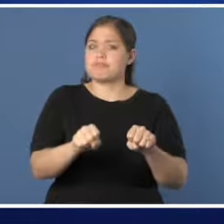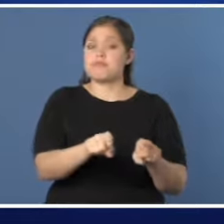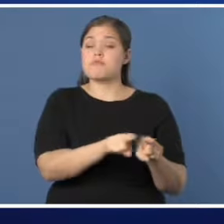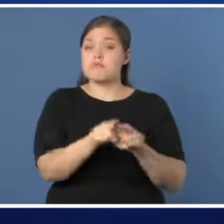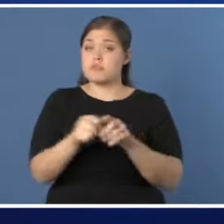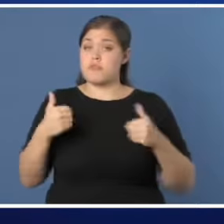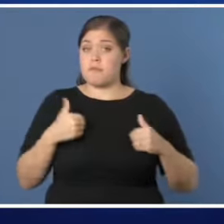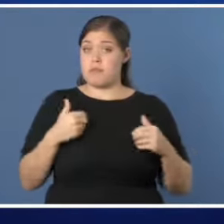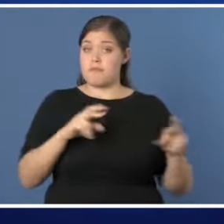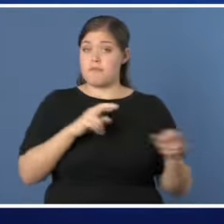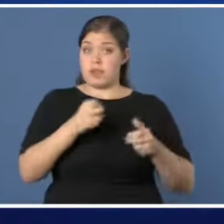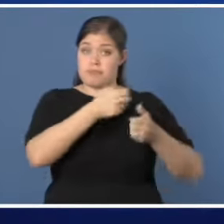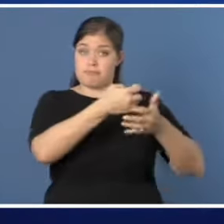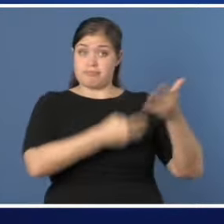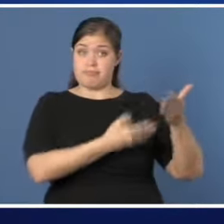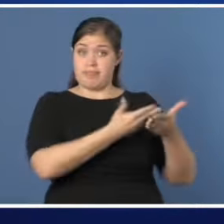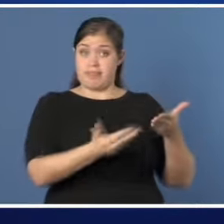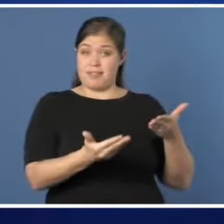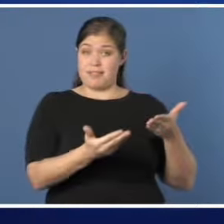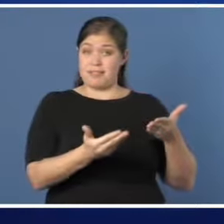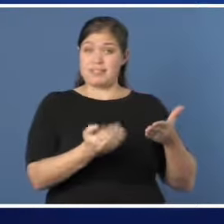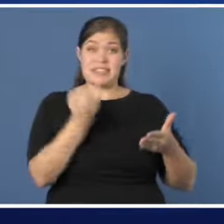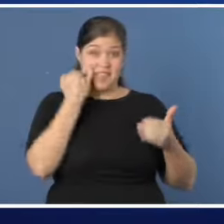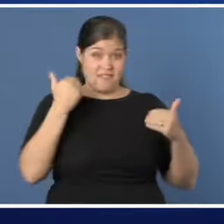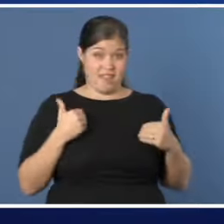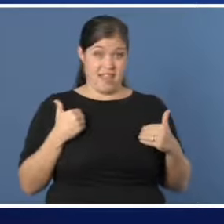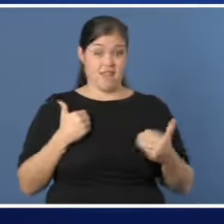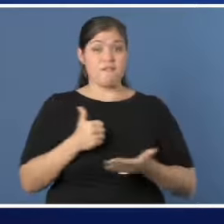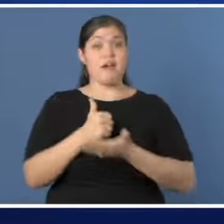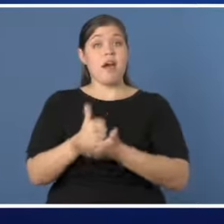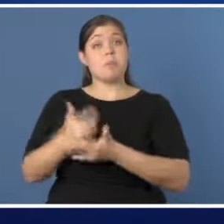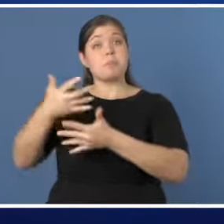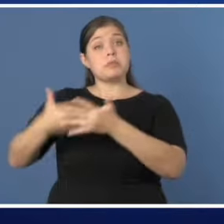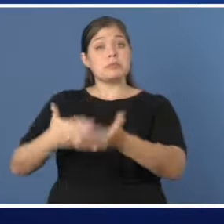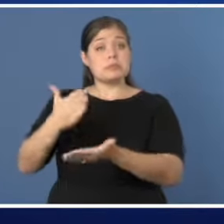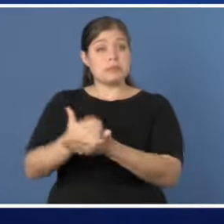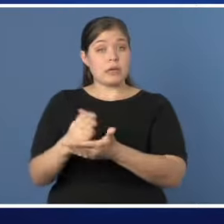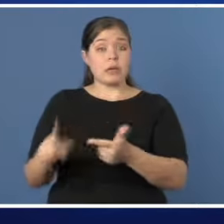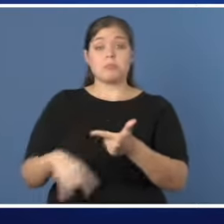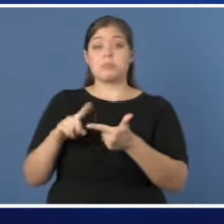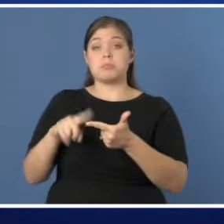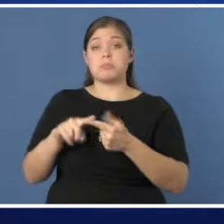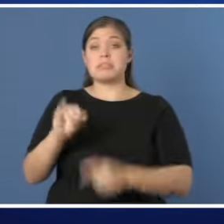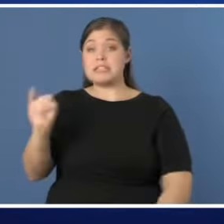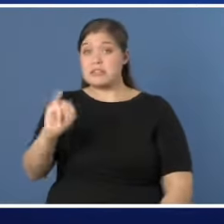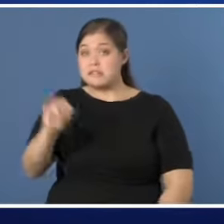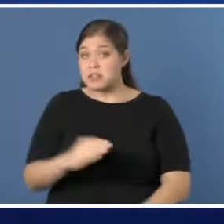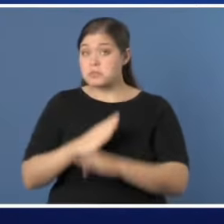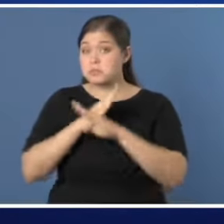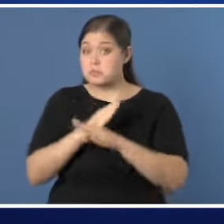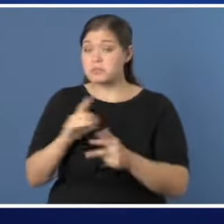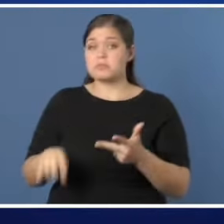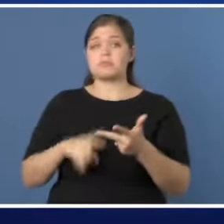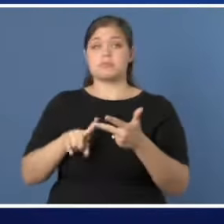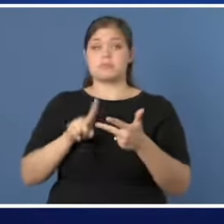class, but simply having the following things can help you stop bleeding, prevent